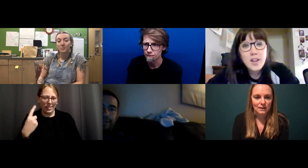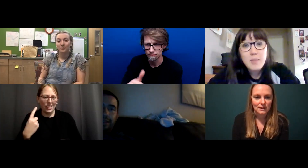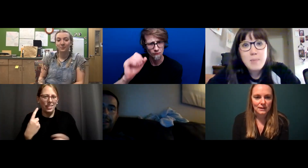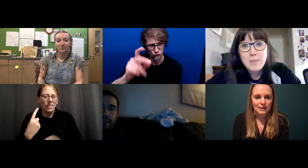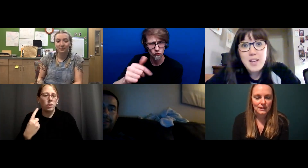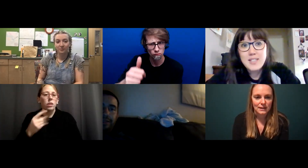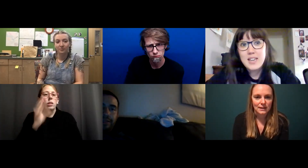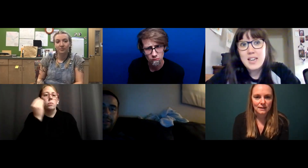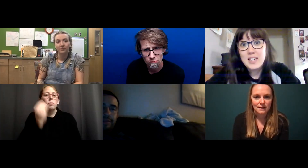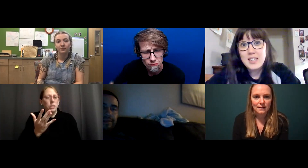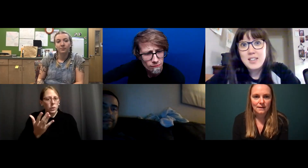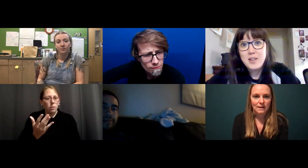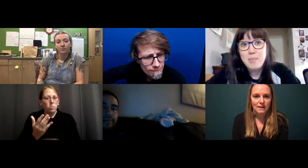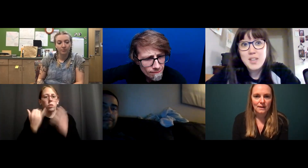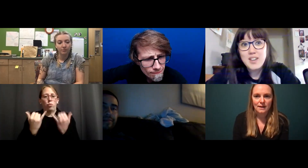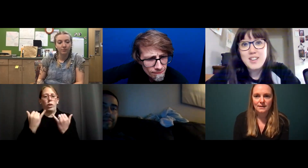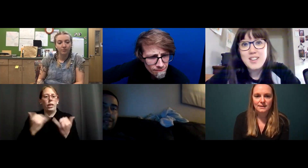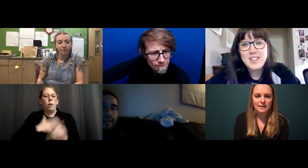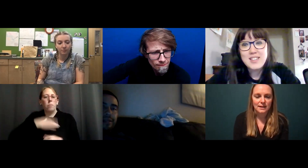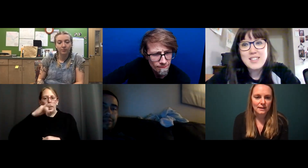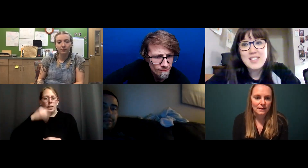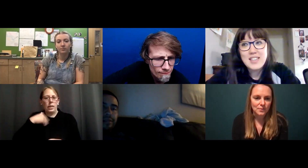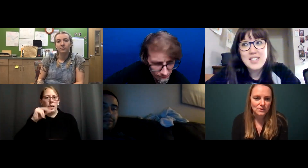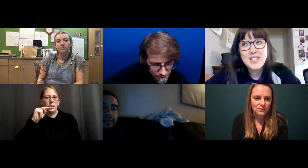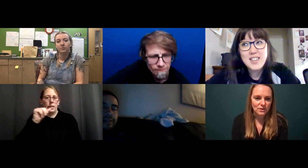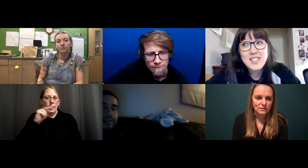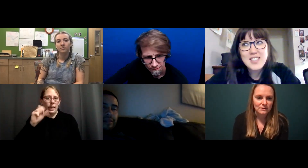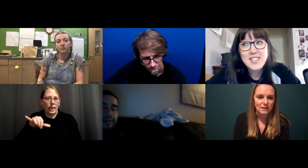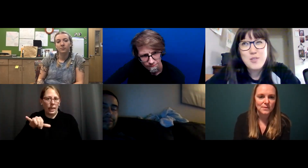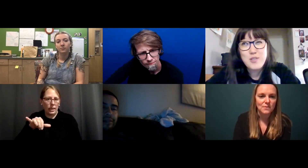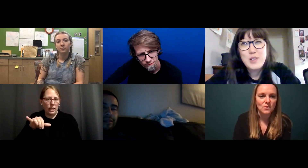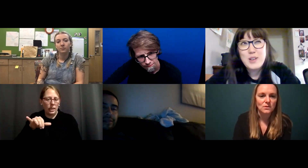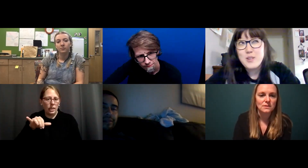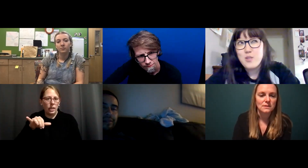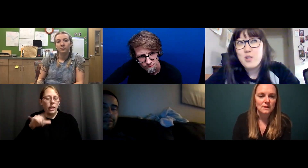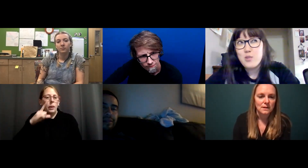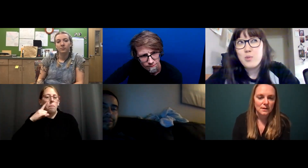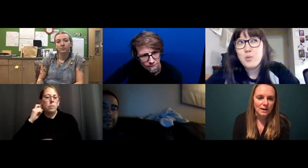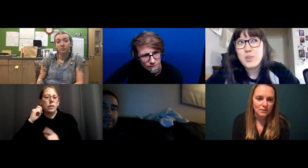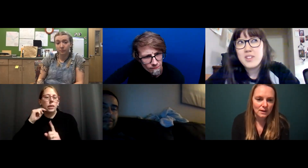Right now, my baby has a nanny because he doesn't